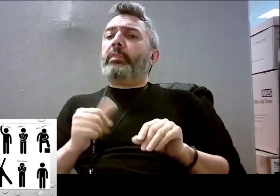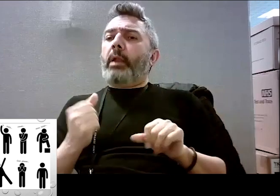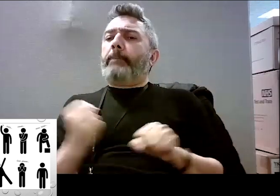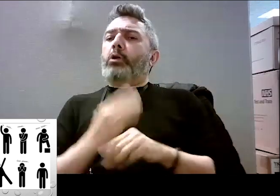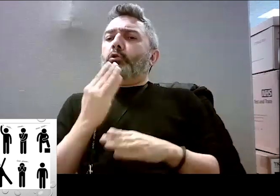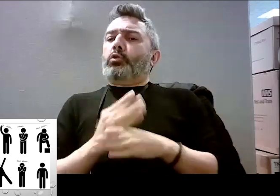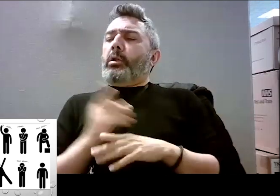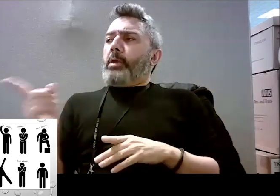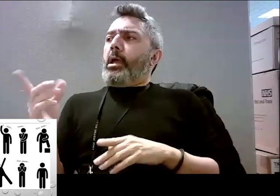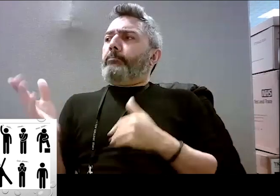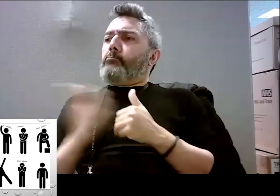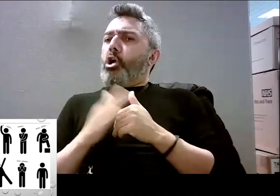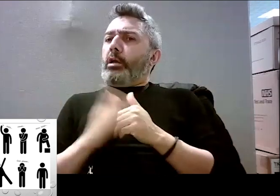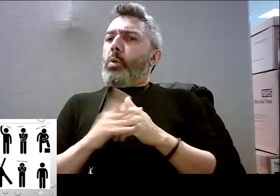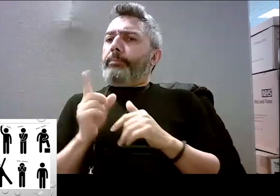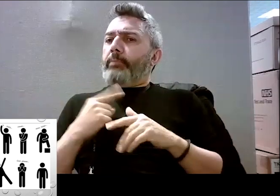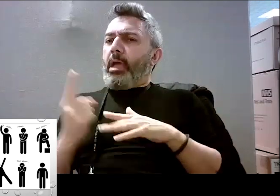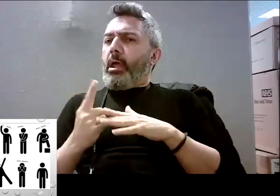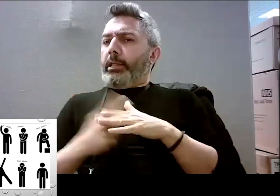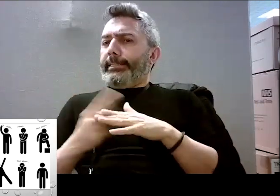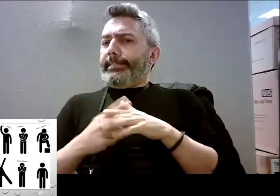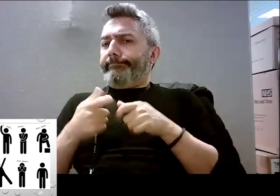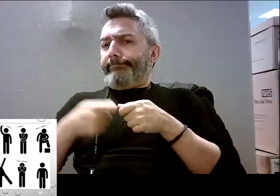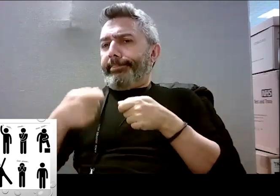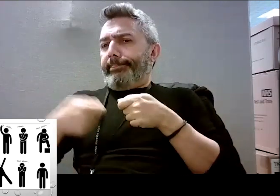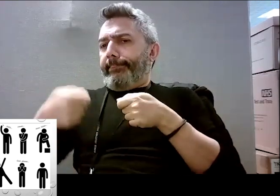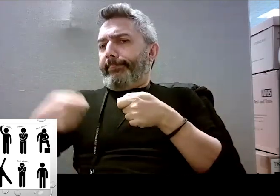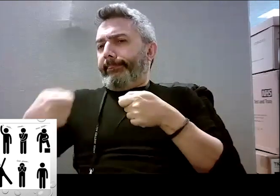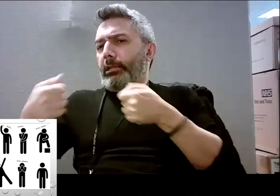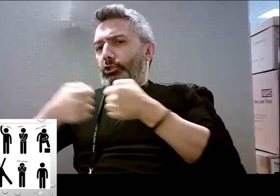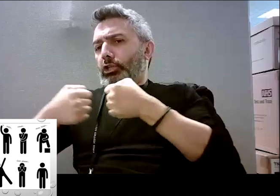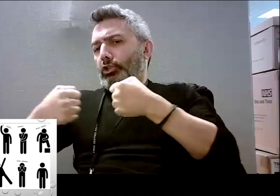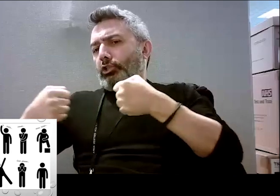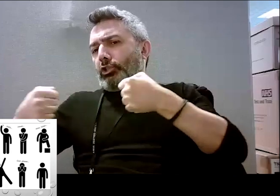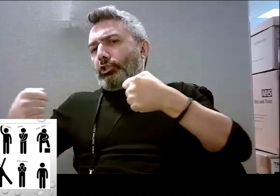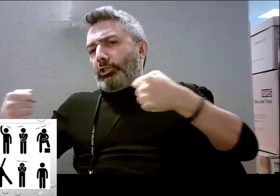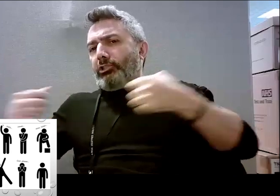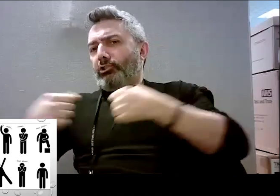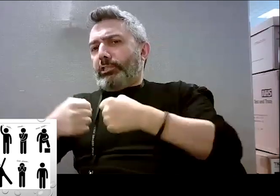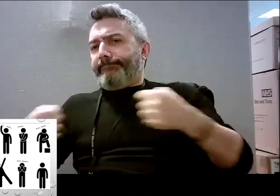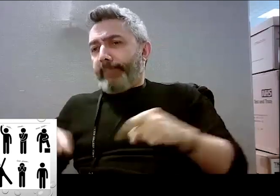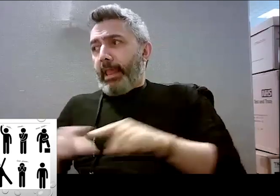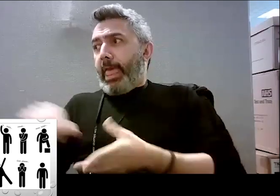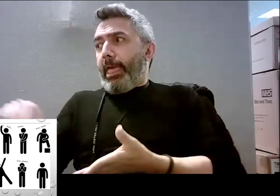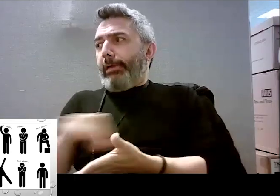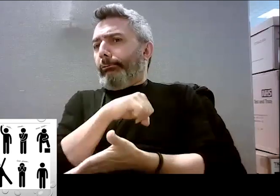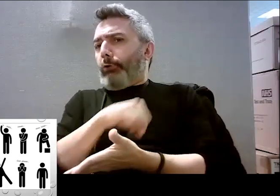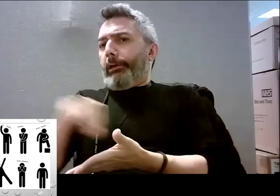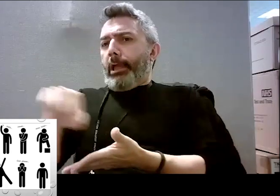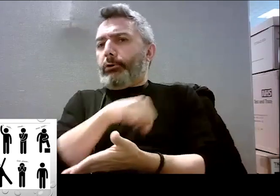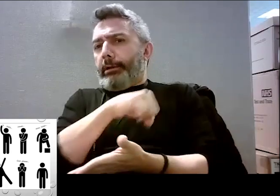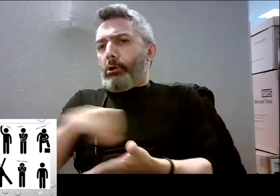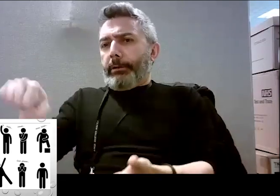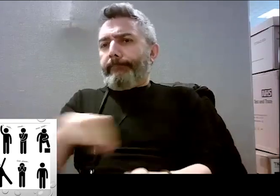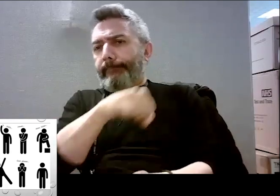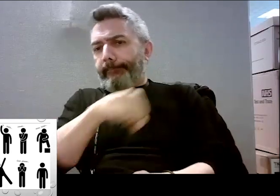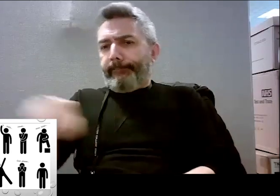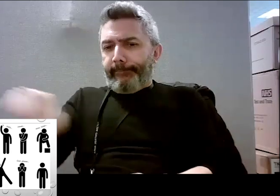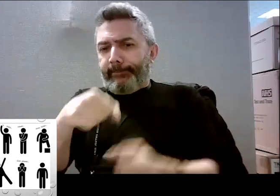body language. You may have noticed that sometimes I stop signing and my interpreter